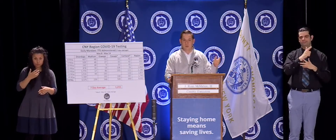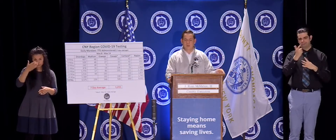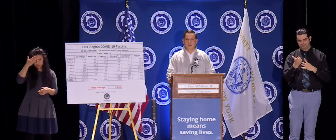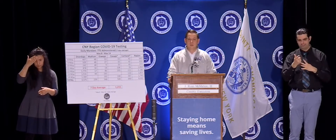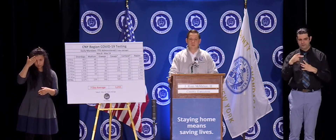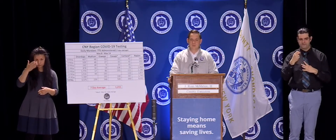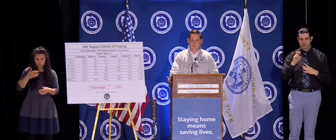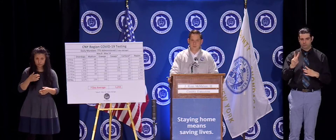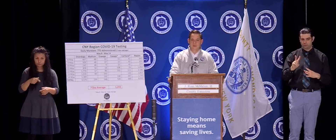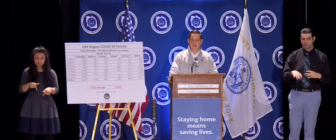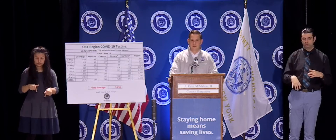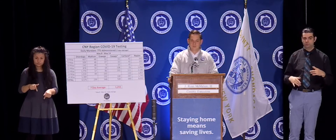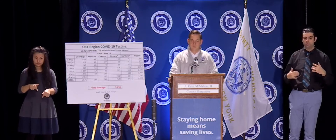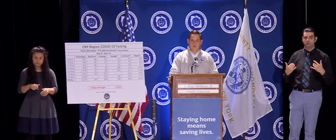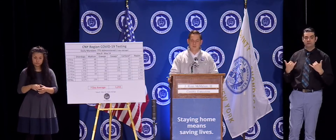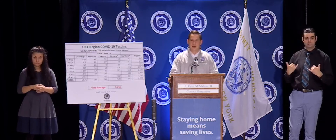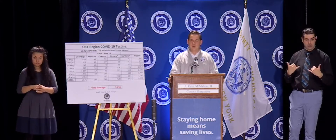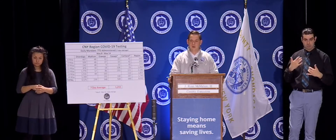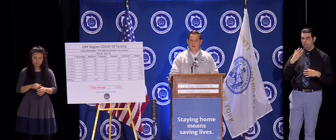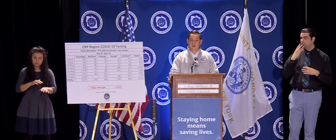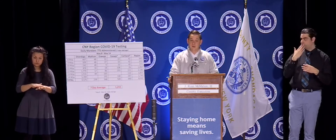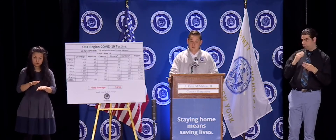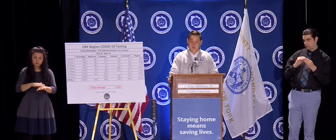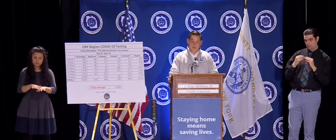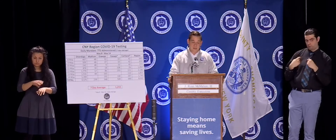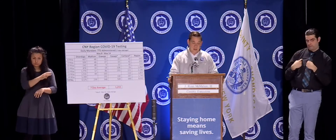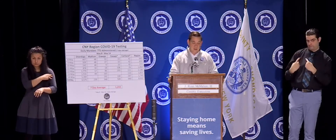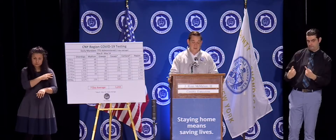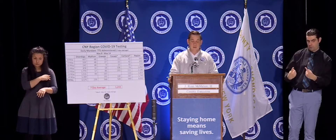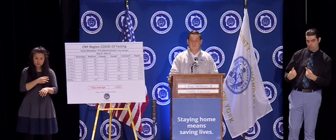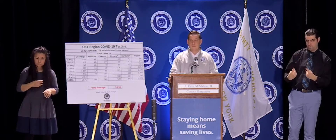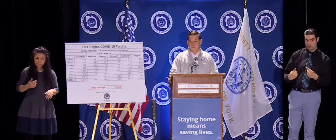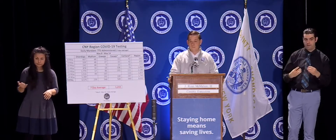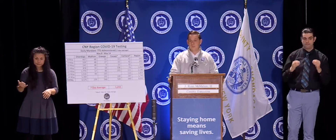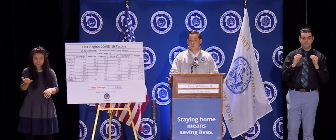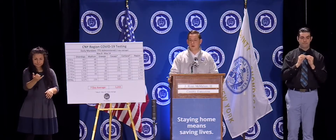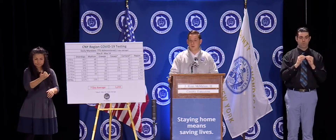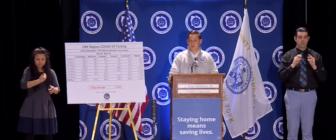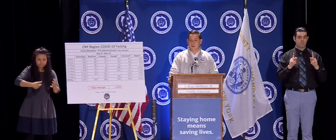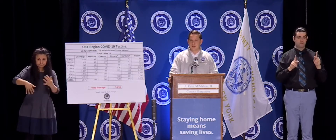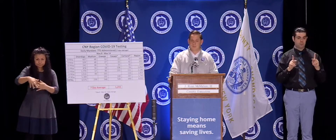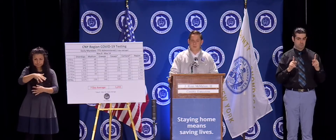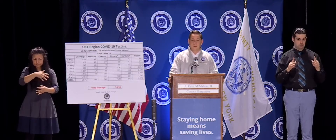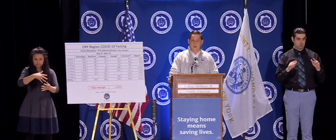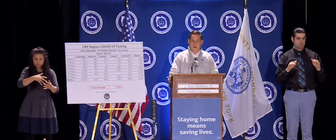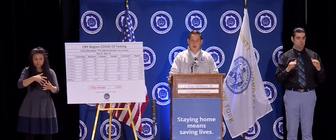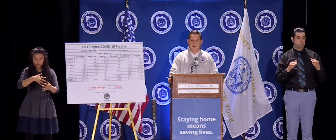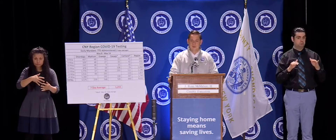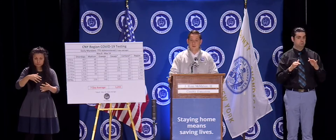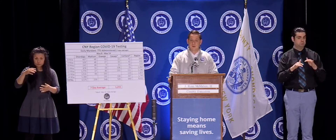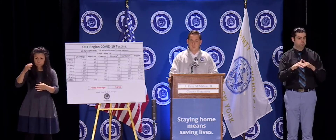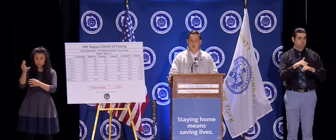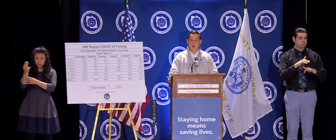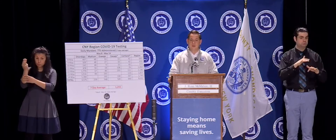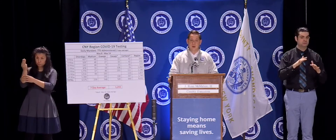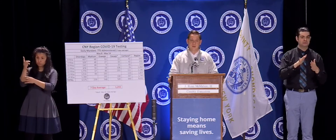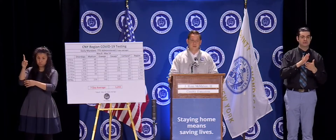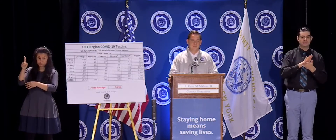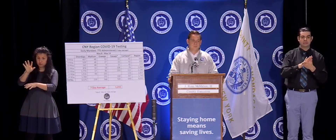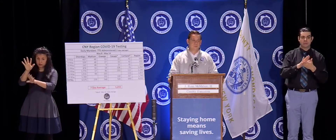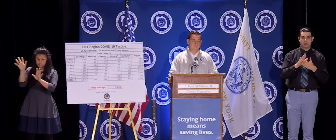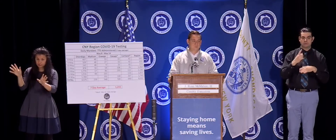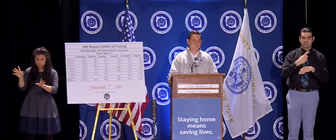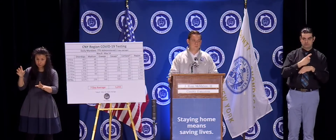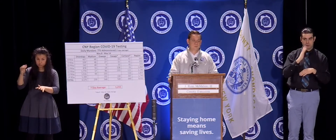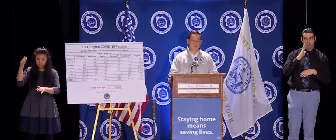bit more density, folks together, some nice days. Let's keep things going in the right